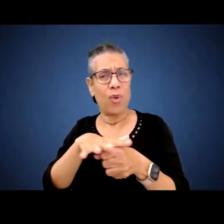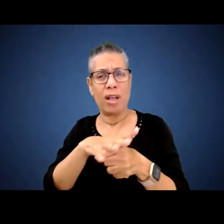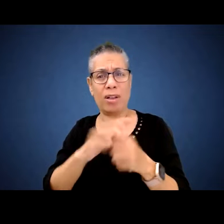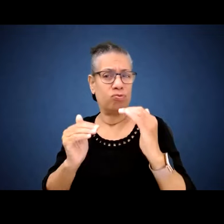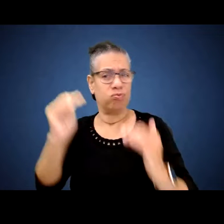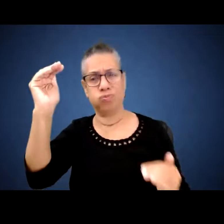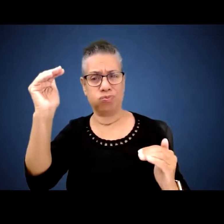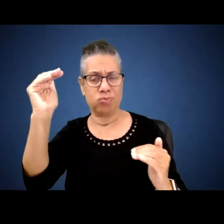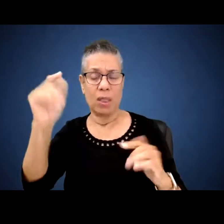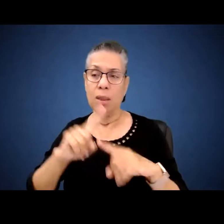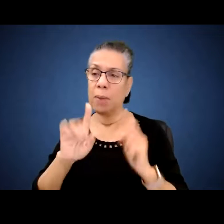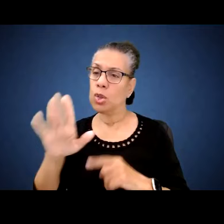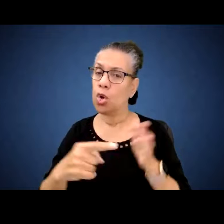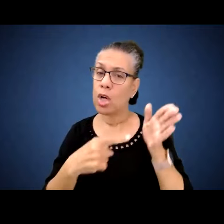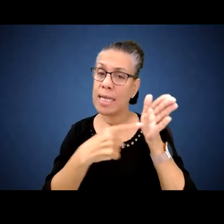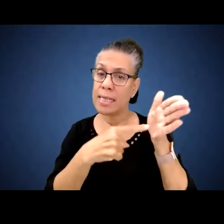all of these examples